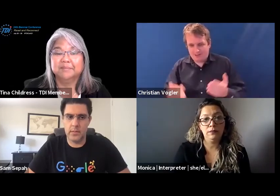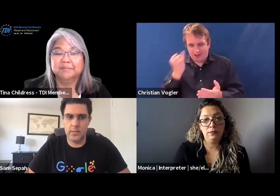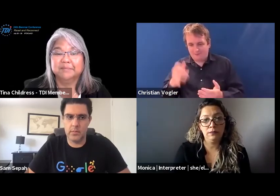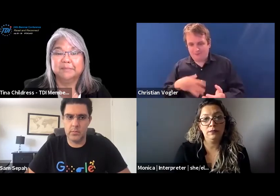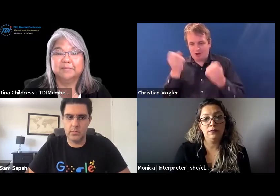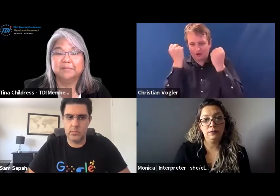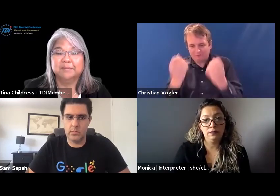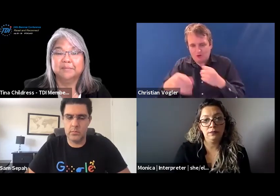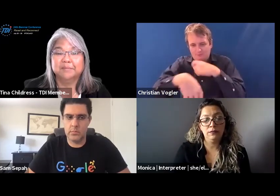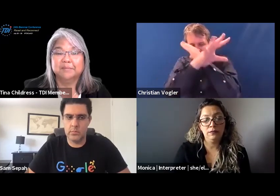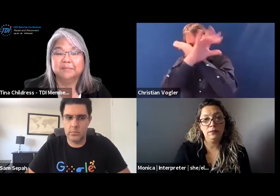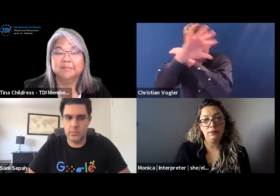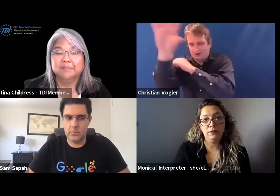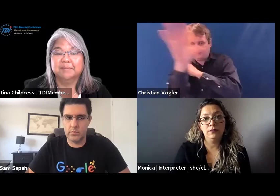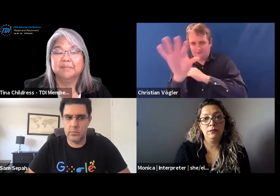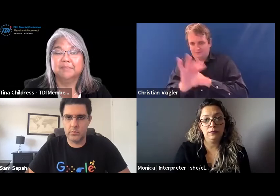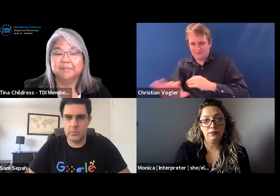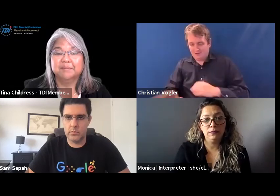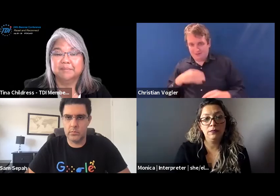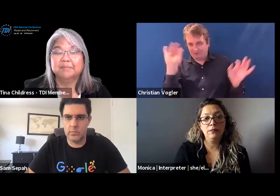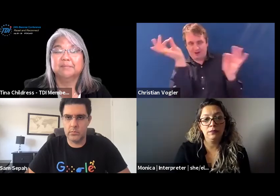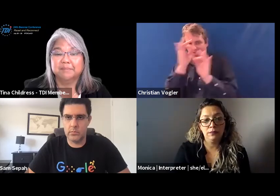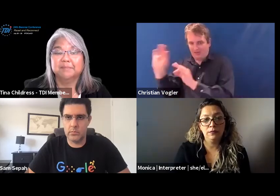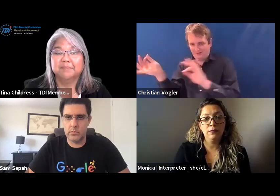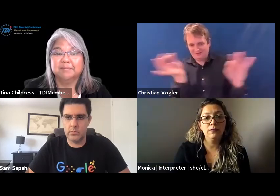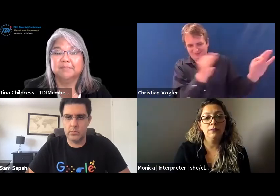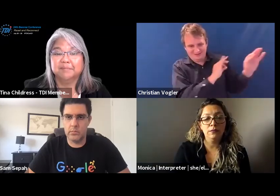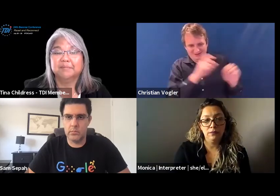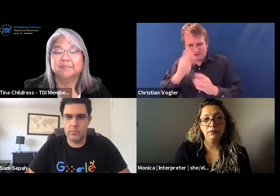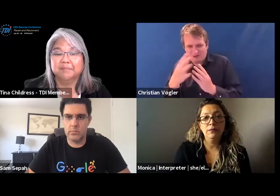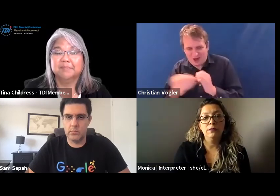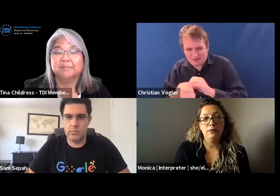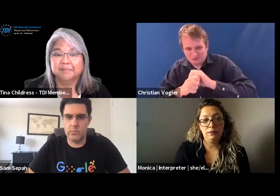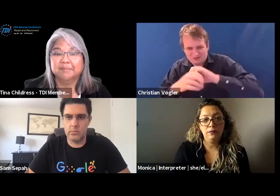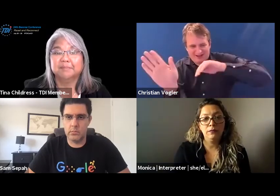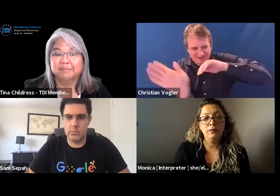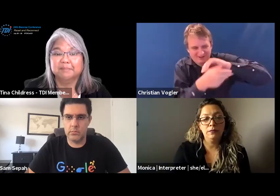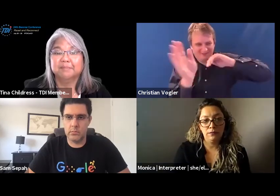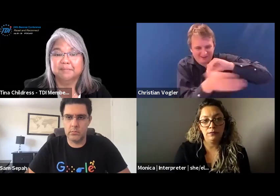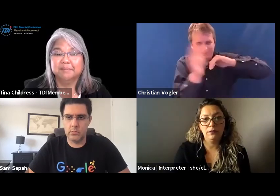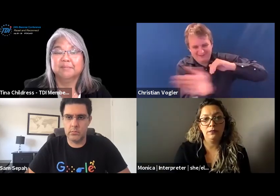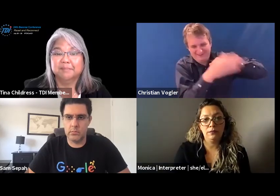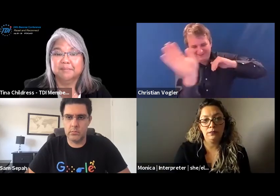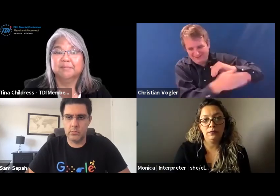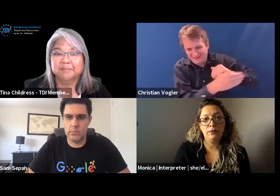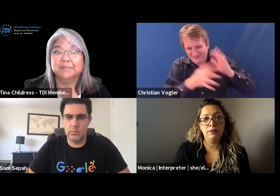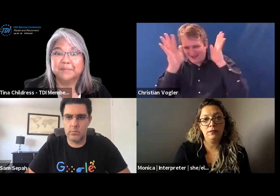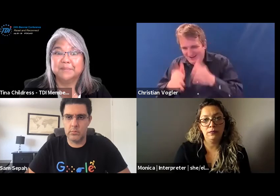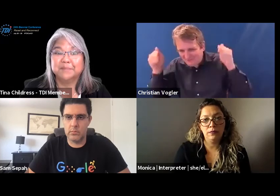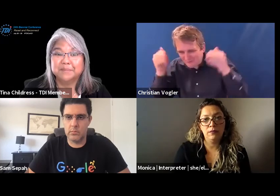enlarged. Or maybe if you have a bunch of cameras of videos on the screen and it's distracting, and you can eliminate the